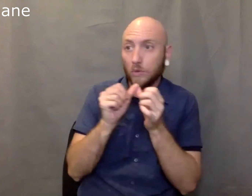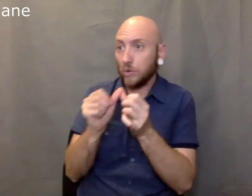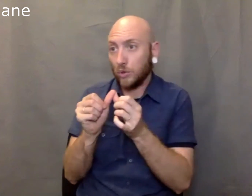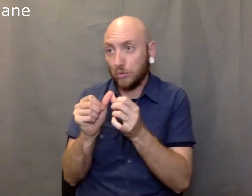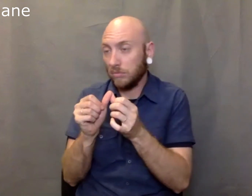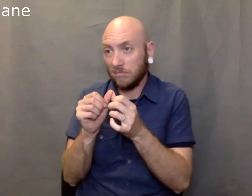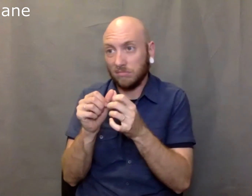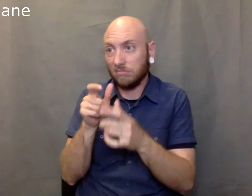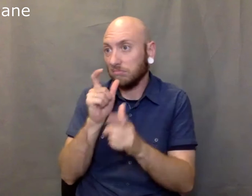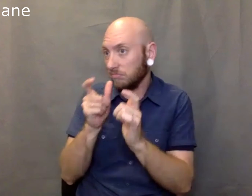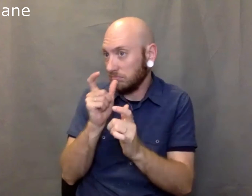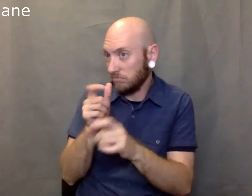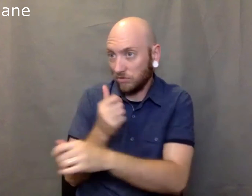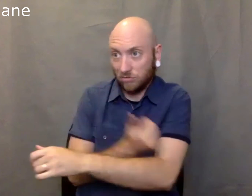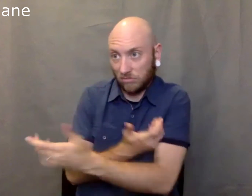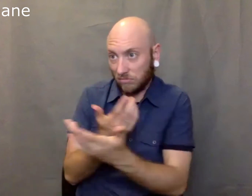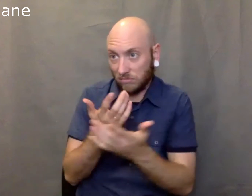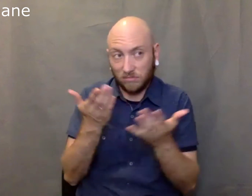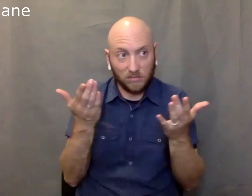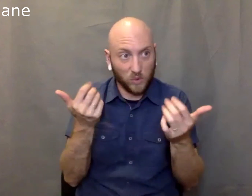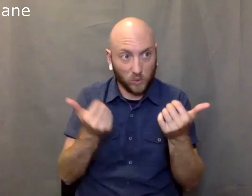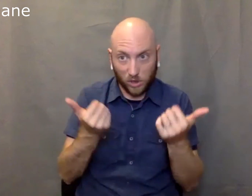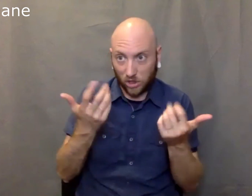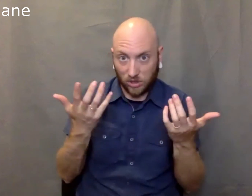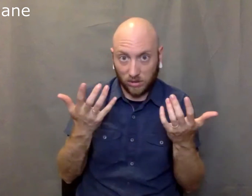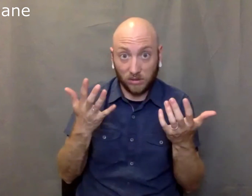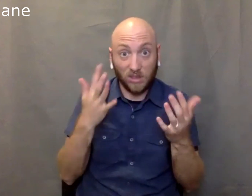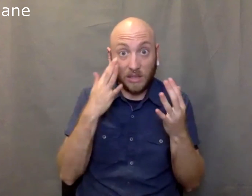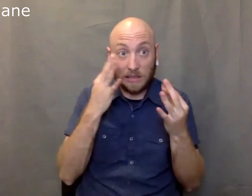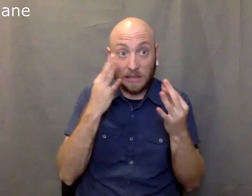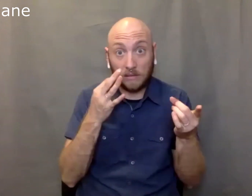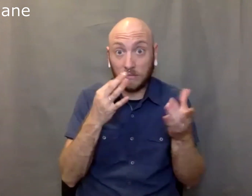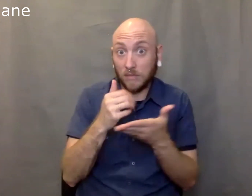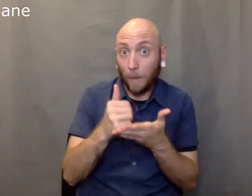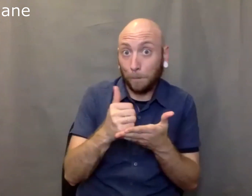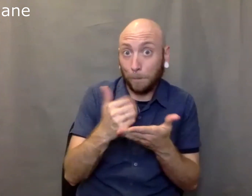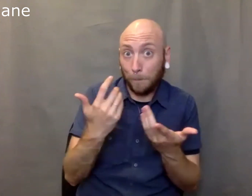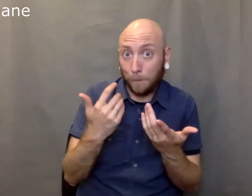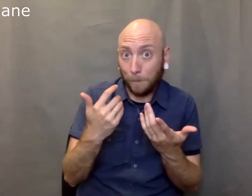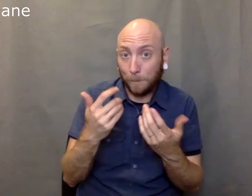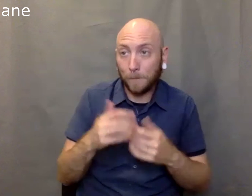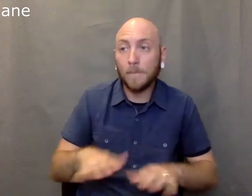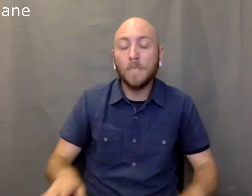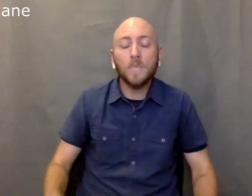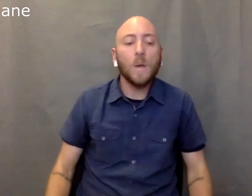was. And I just decided to get help. I started with like doing some therapy through work,